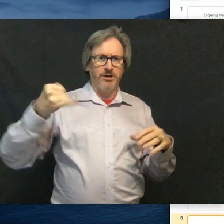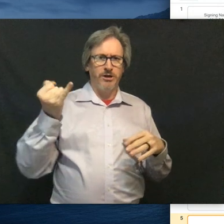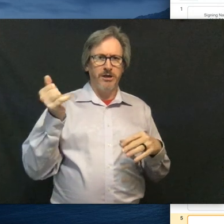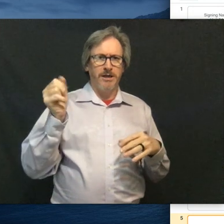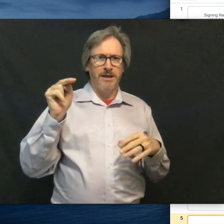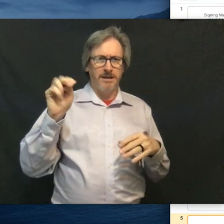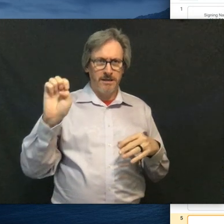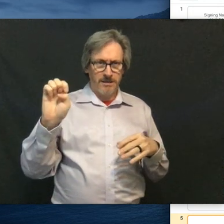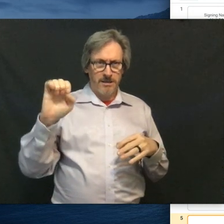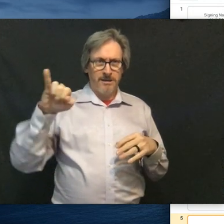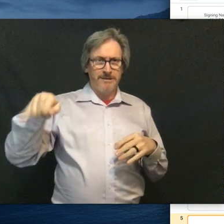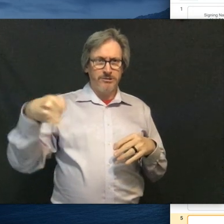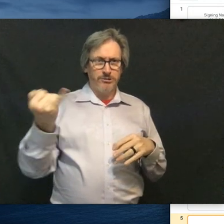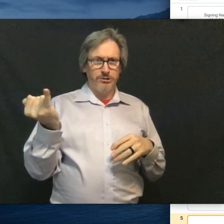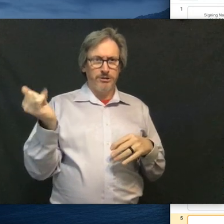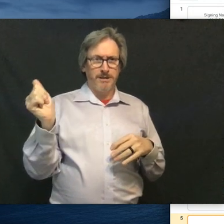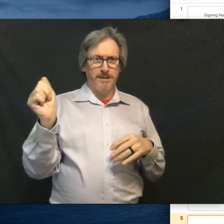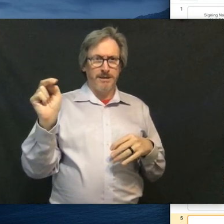with.